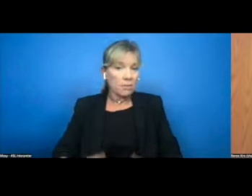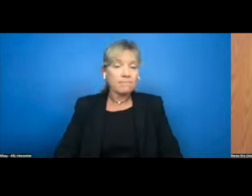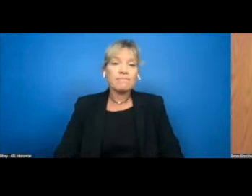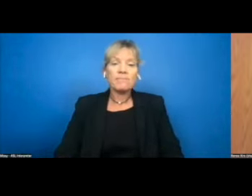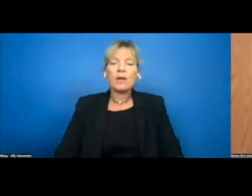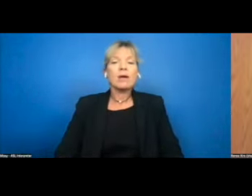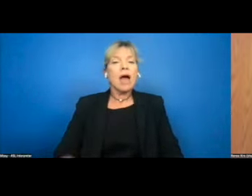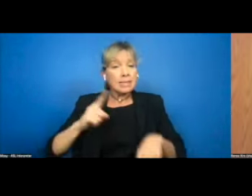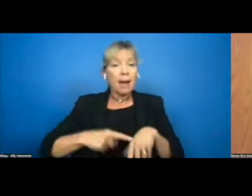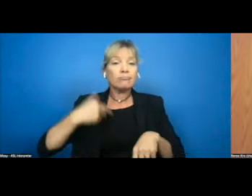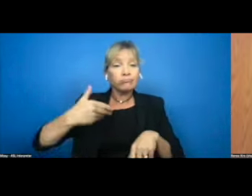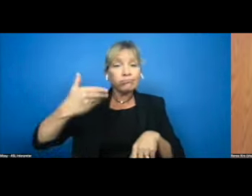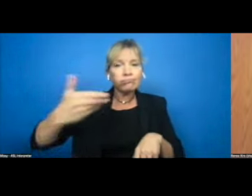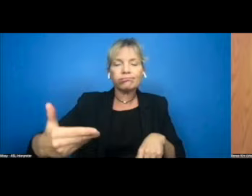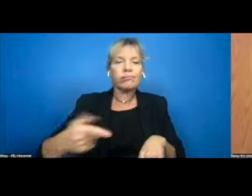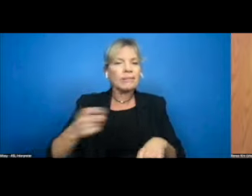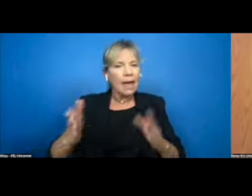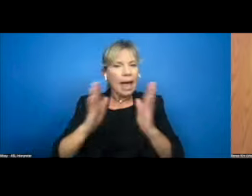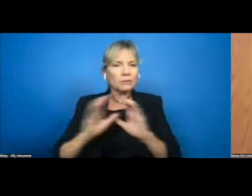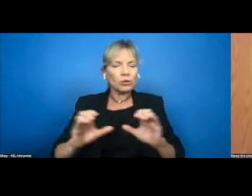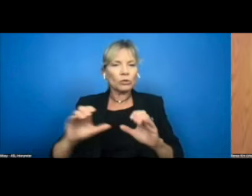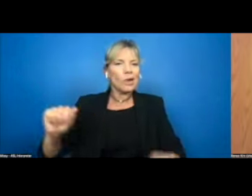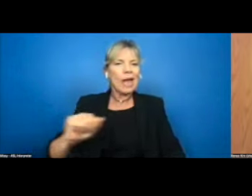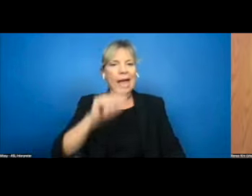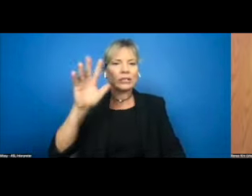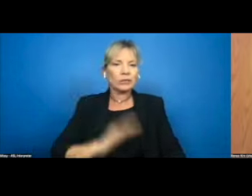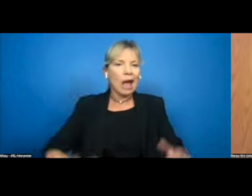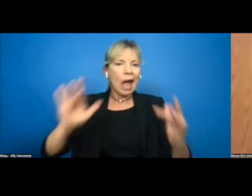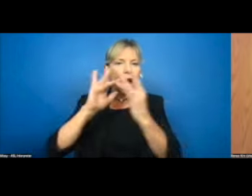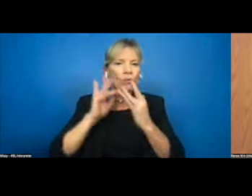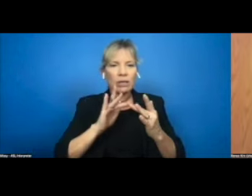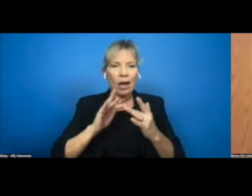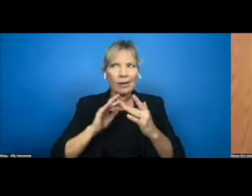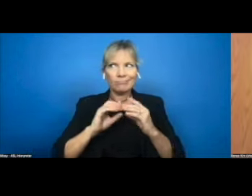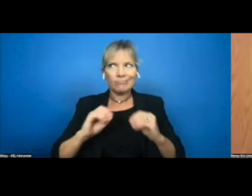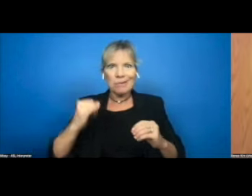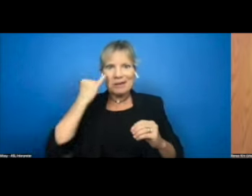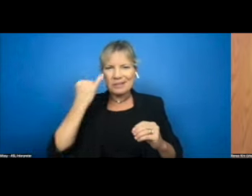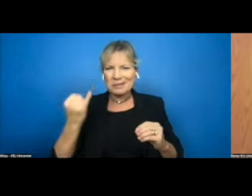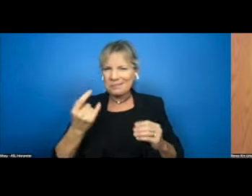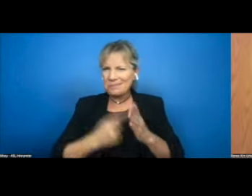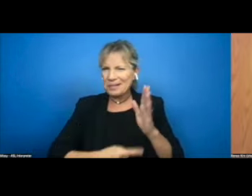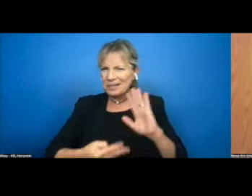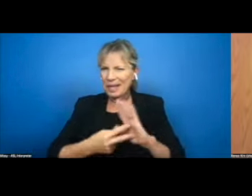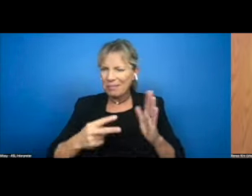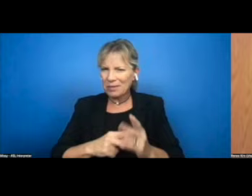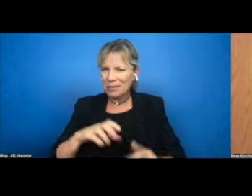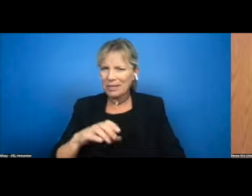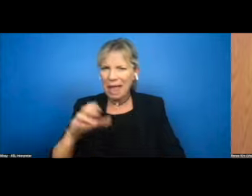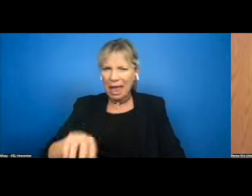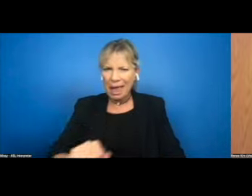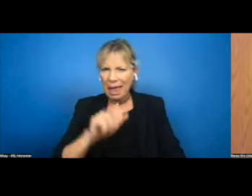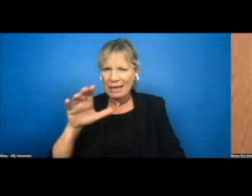As time moved on, I was asked to do Asian outreach and I had absolutely no idea what that meant or how that was going to